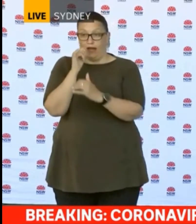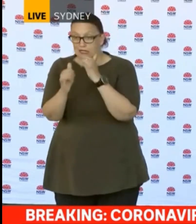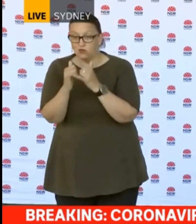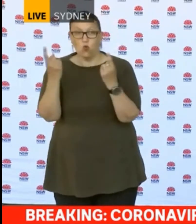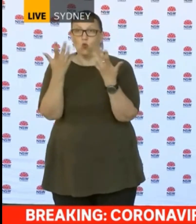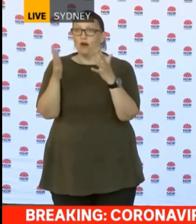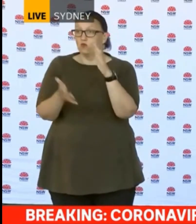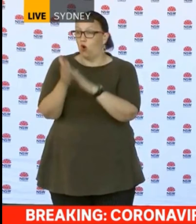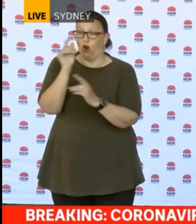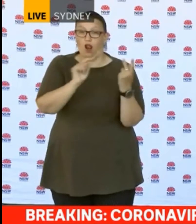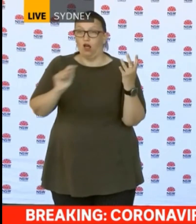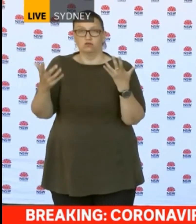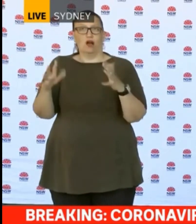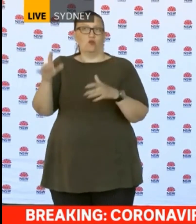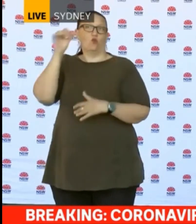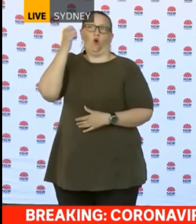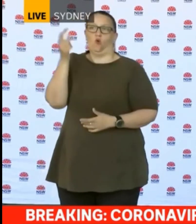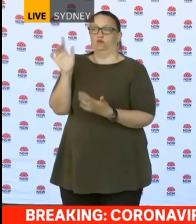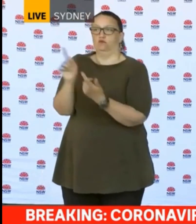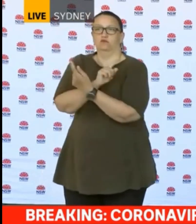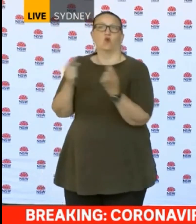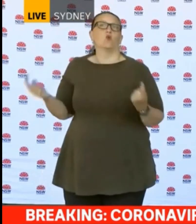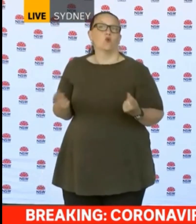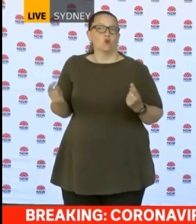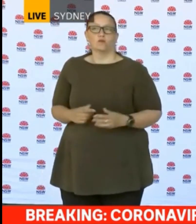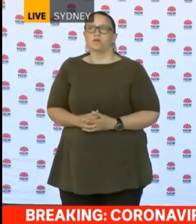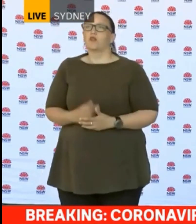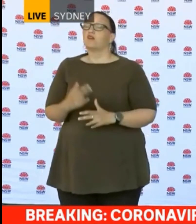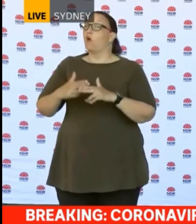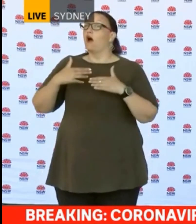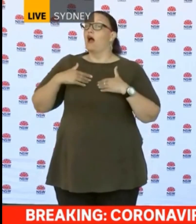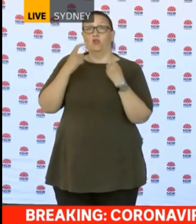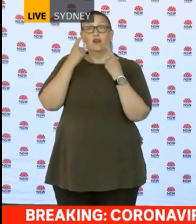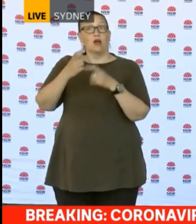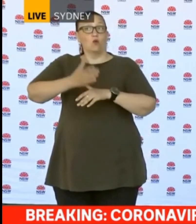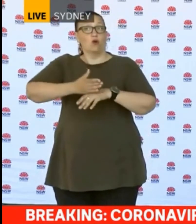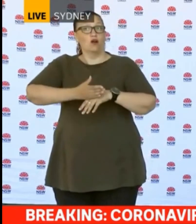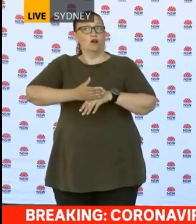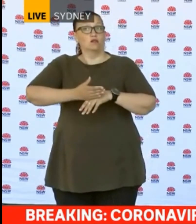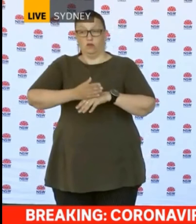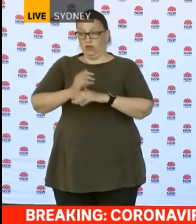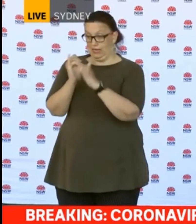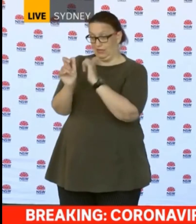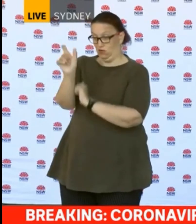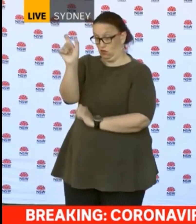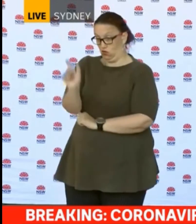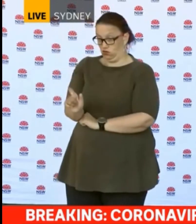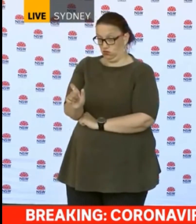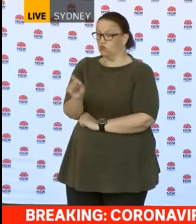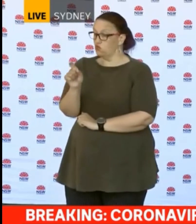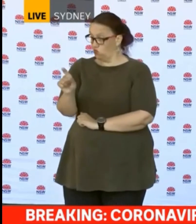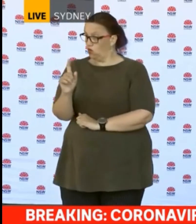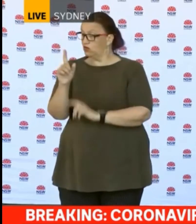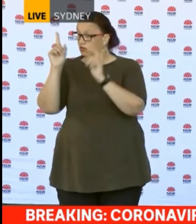So the process that we go through when we have a case in a healthcare worker is that we interview the case, determine when